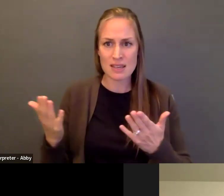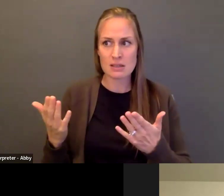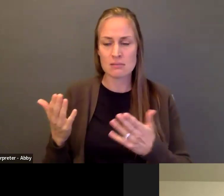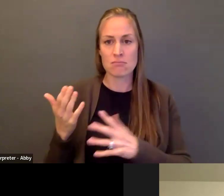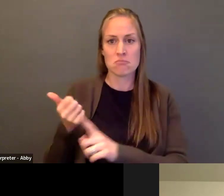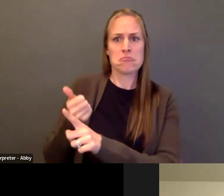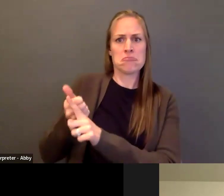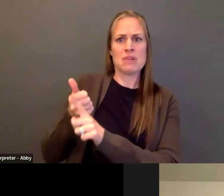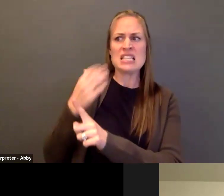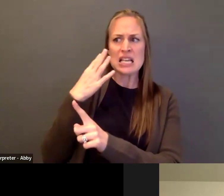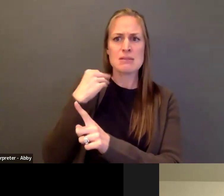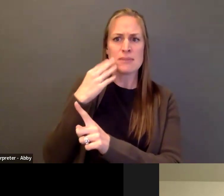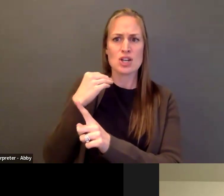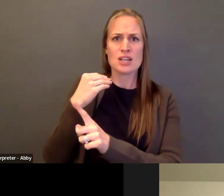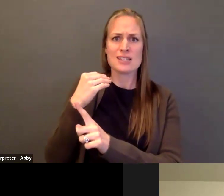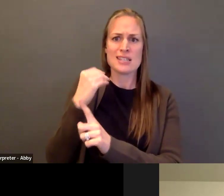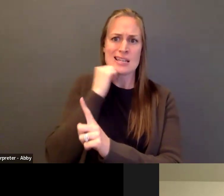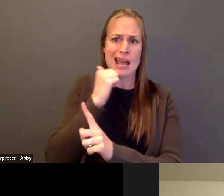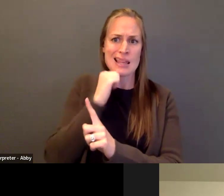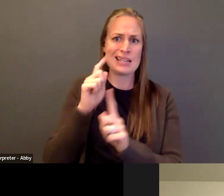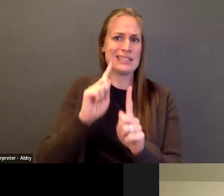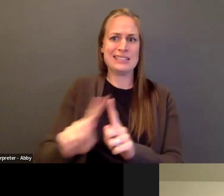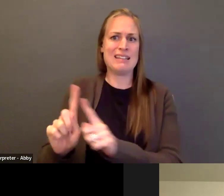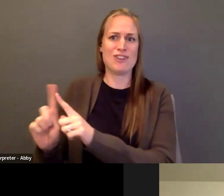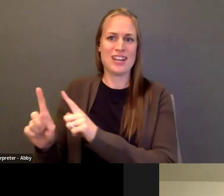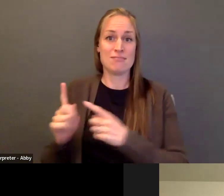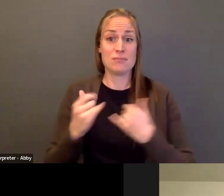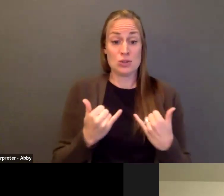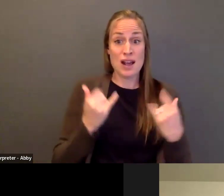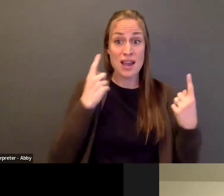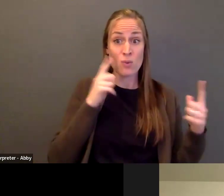him. So what works today don't work for him tomorrow.